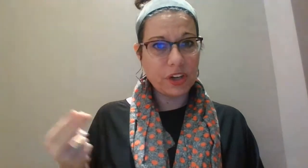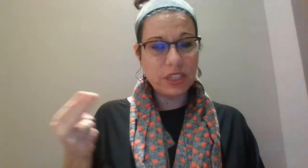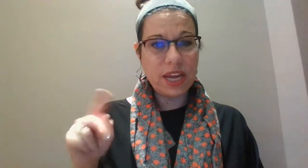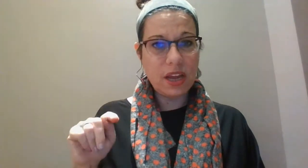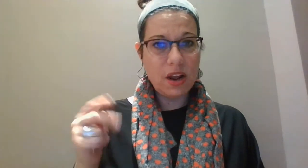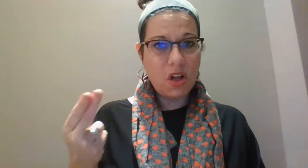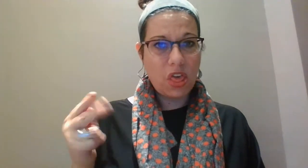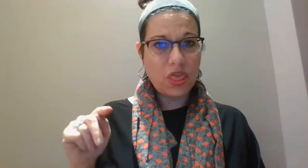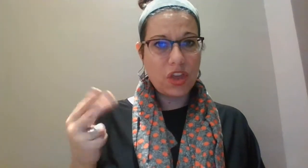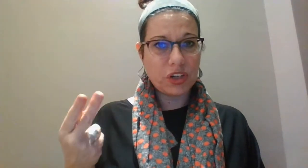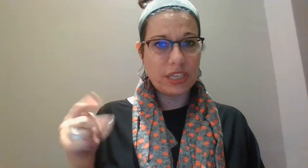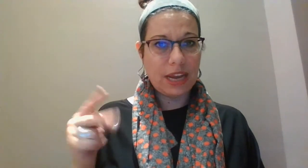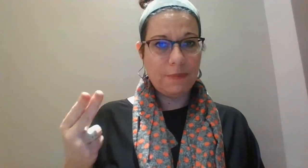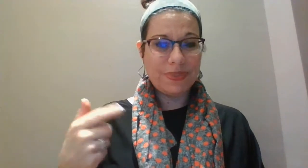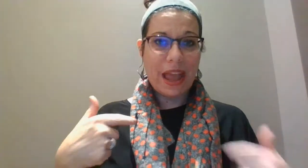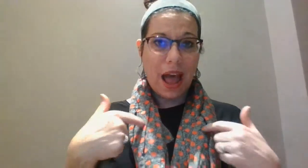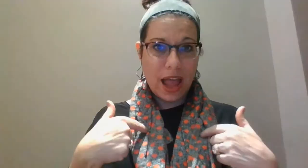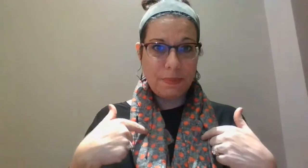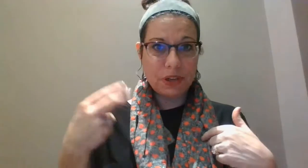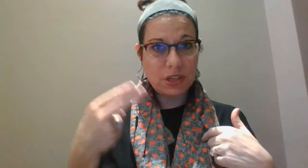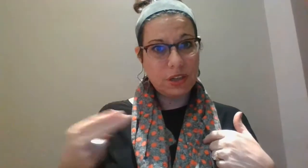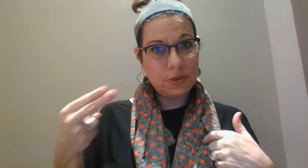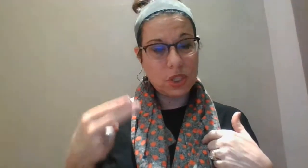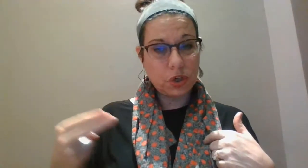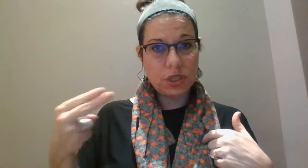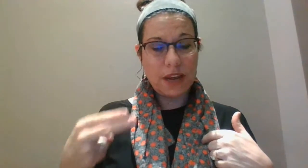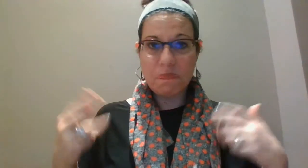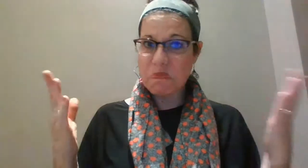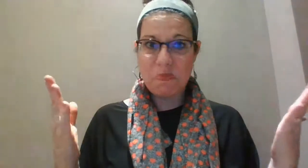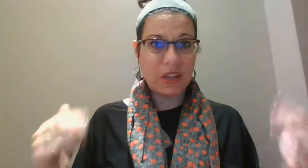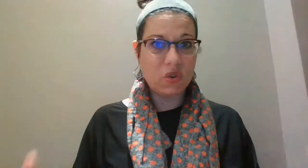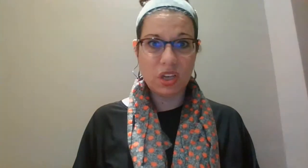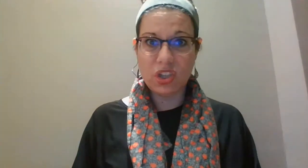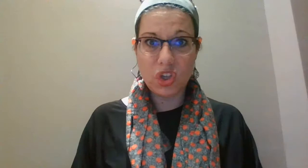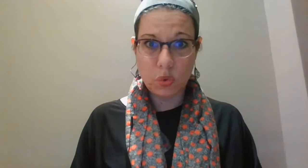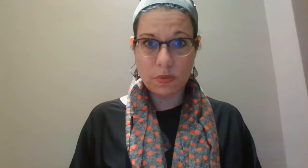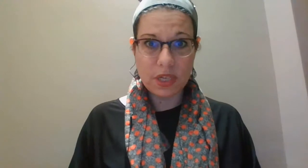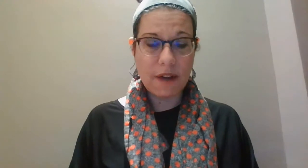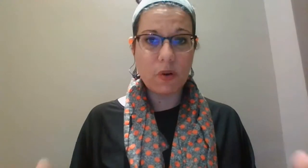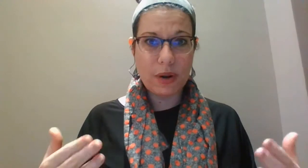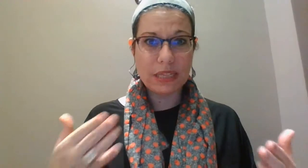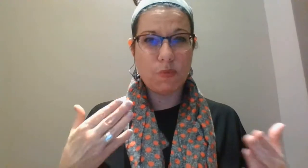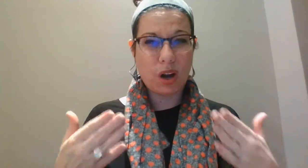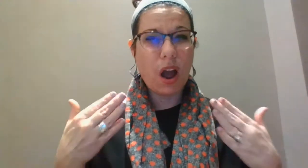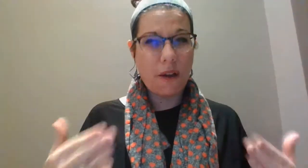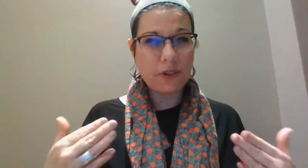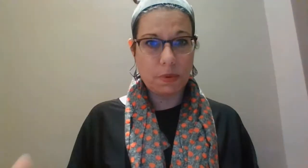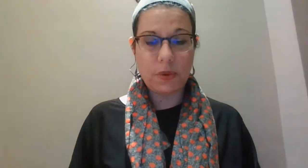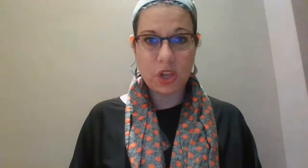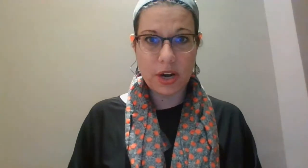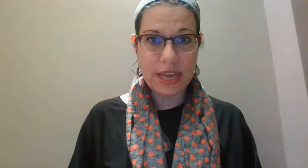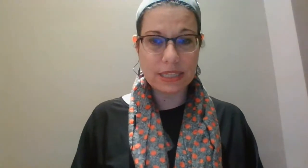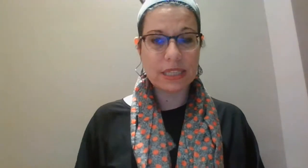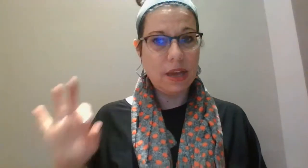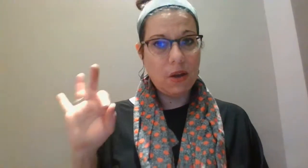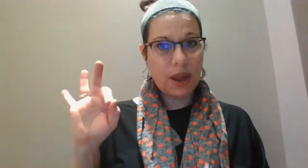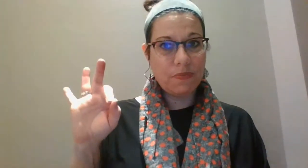Thursday. I personally use Thursday, but you can choose whichever one is more comfortable with your hands. Okay,